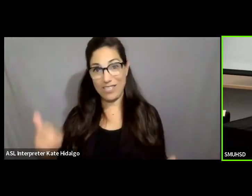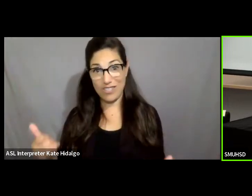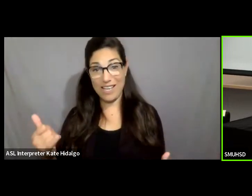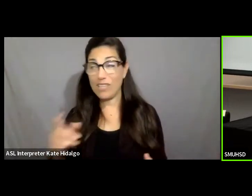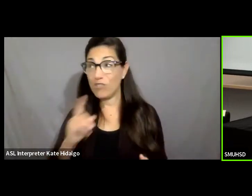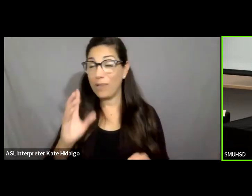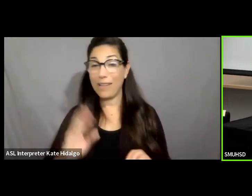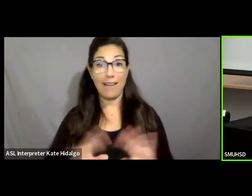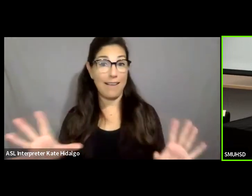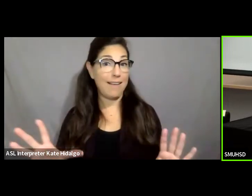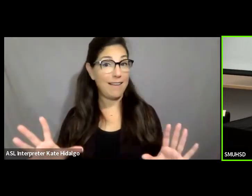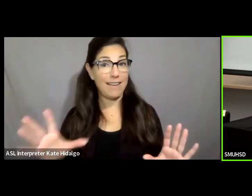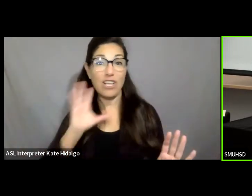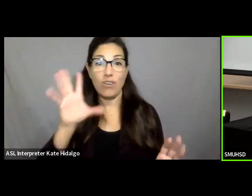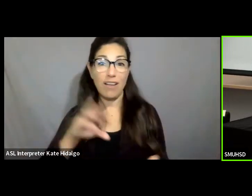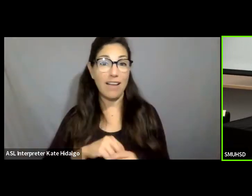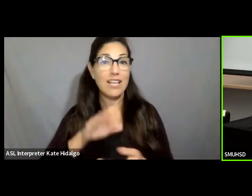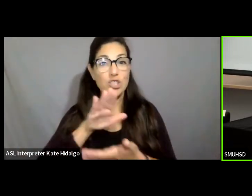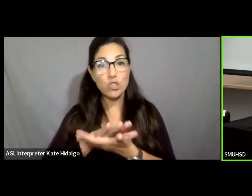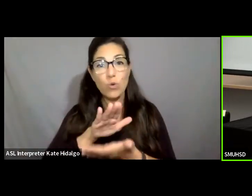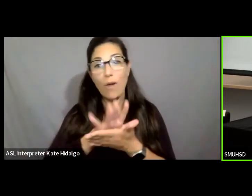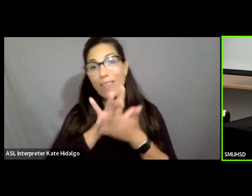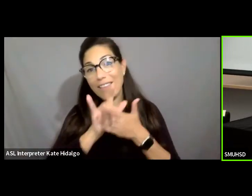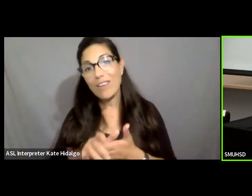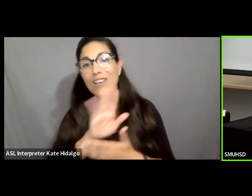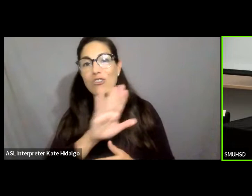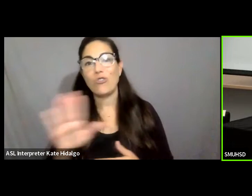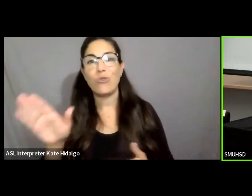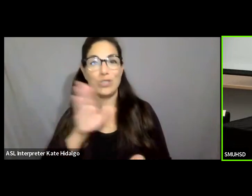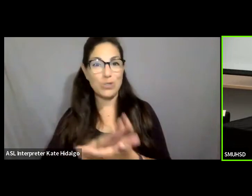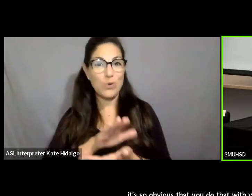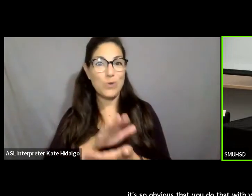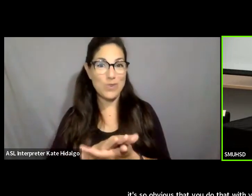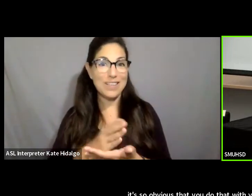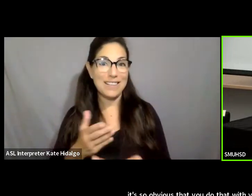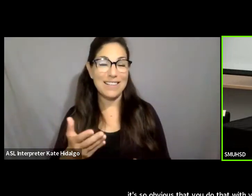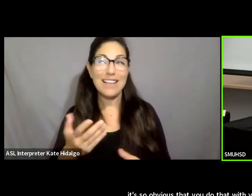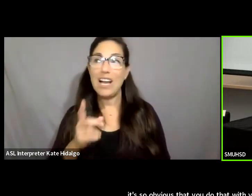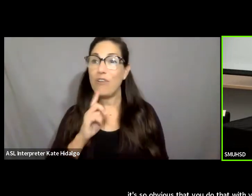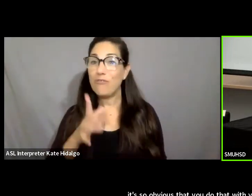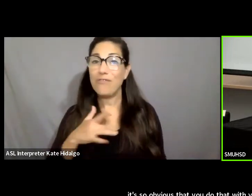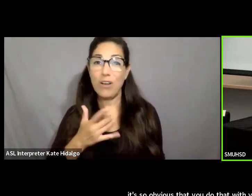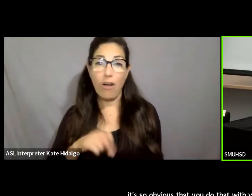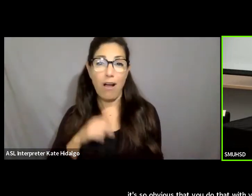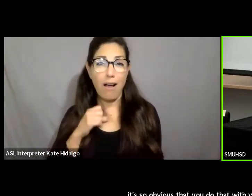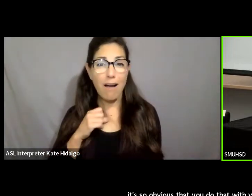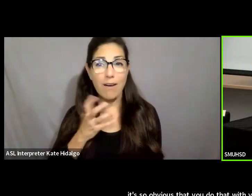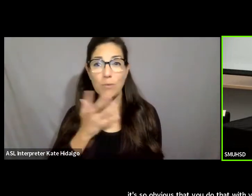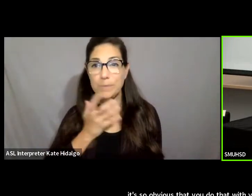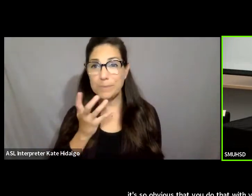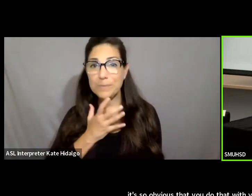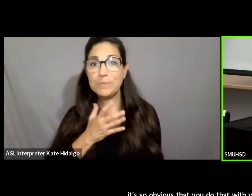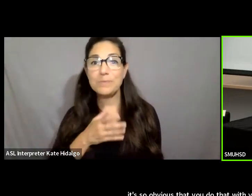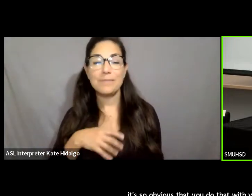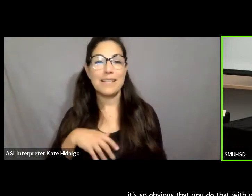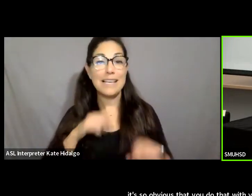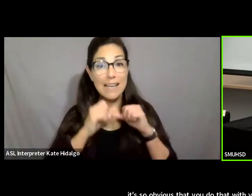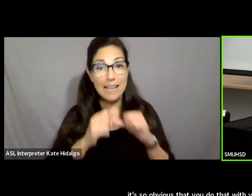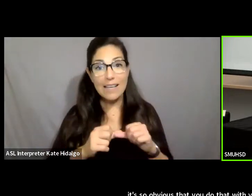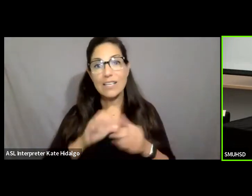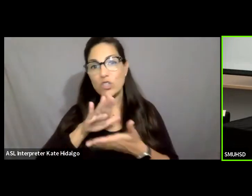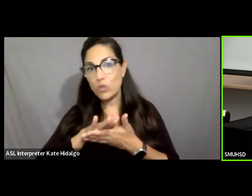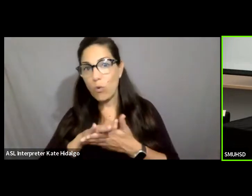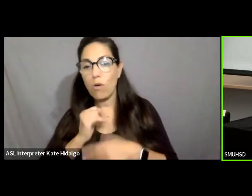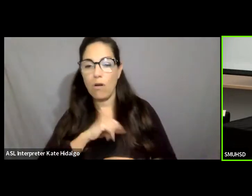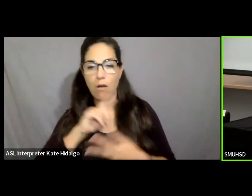obvious that you do that with your school and your leadership with your school. And what makes me so proud is, whether it's the continuation